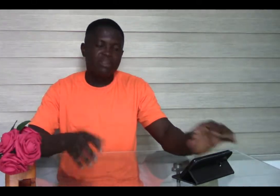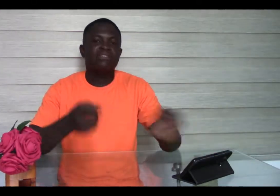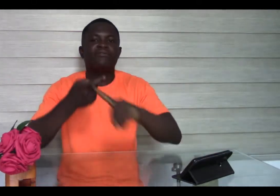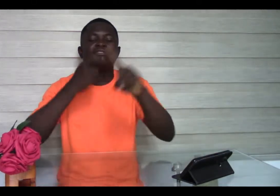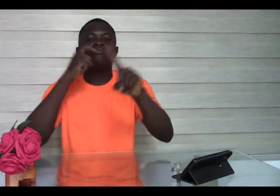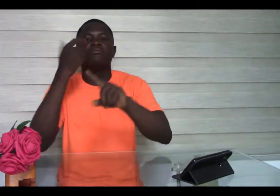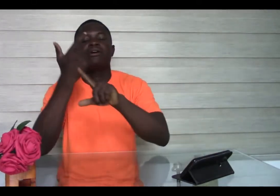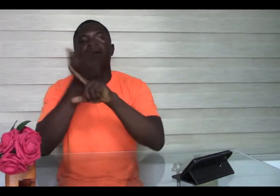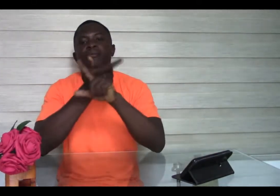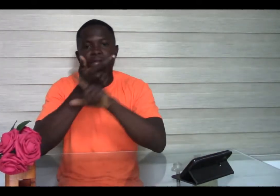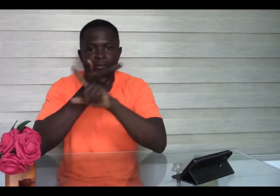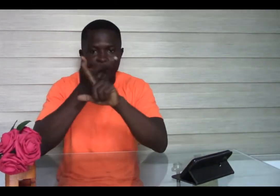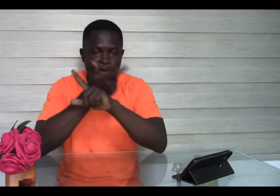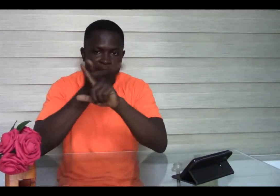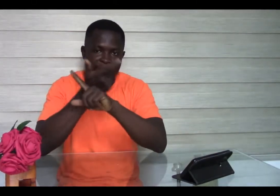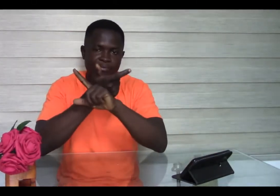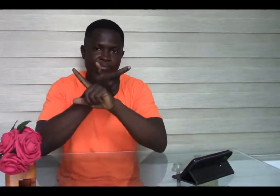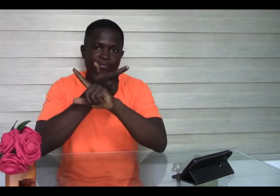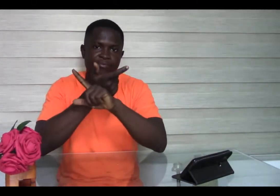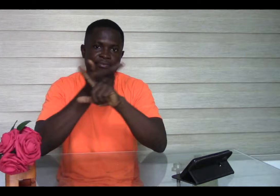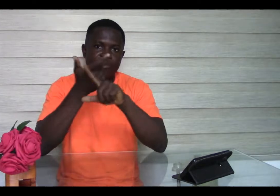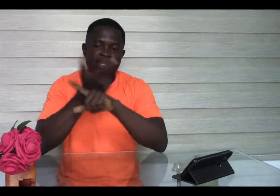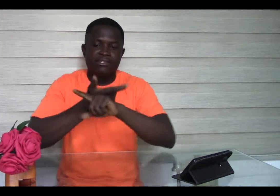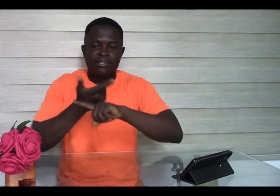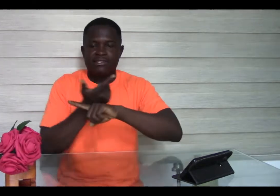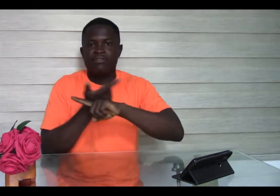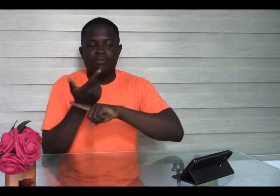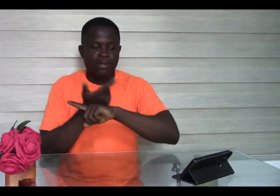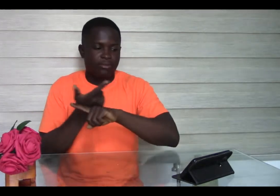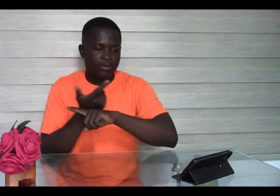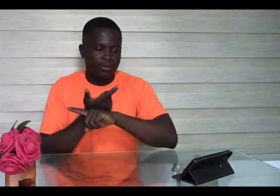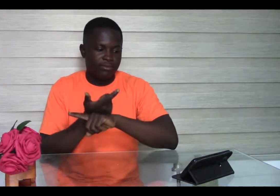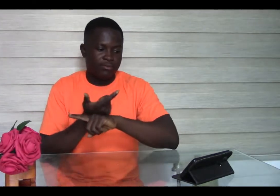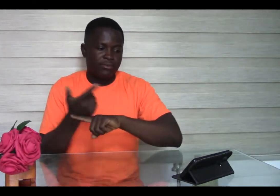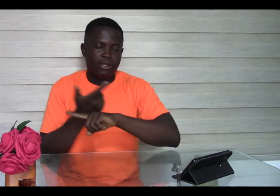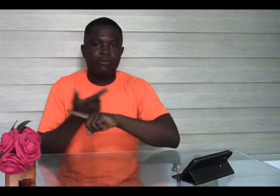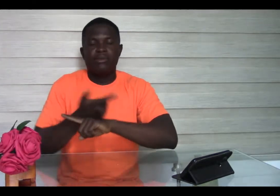is from Gambia. All right, so that's the sign for Gambia. Gambia,